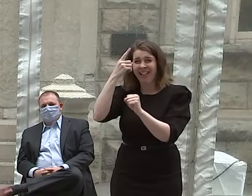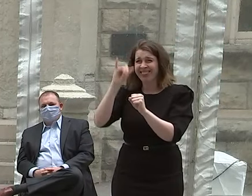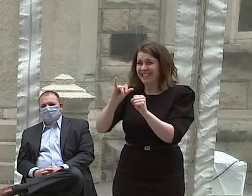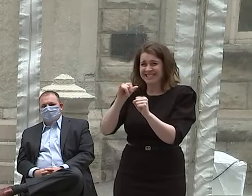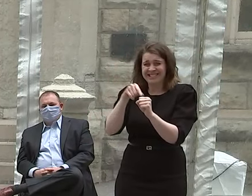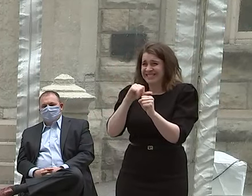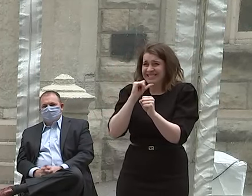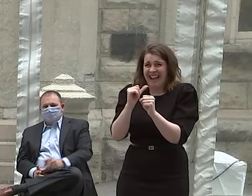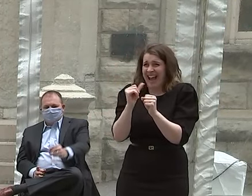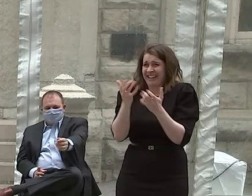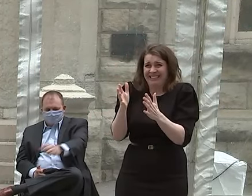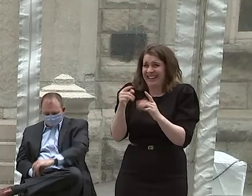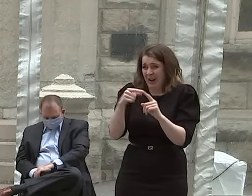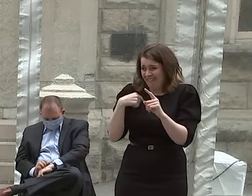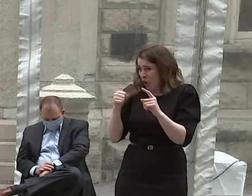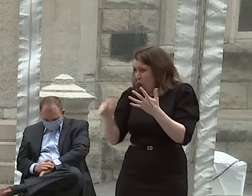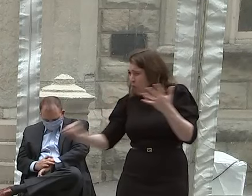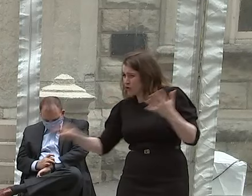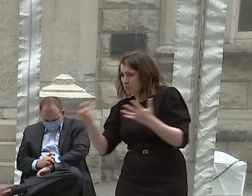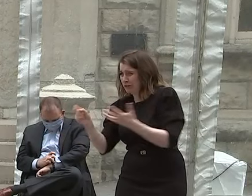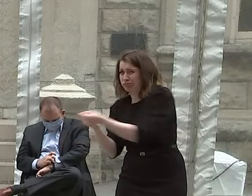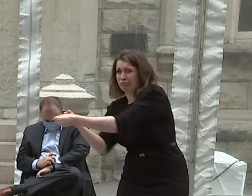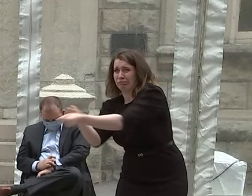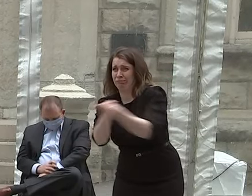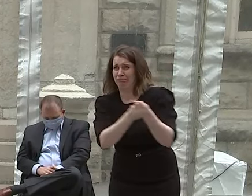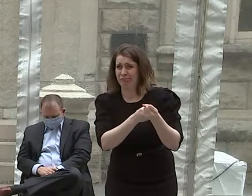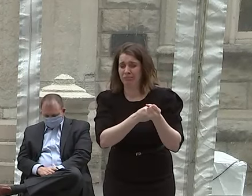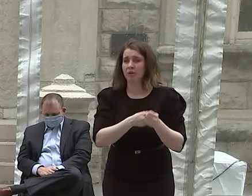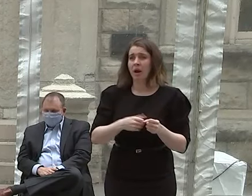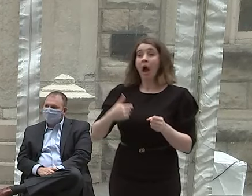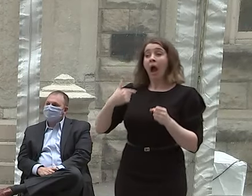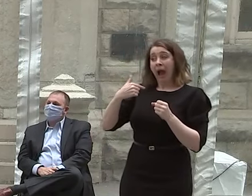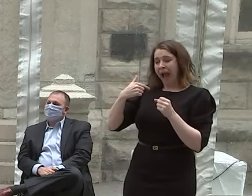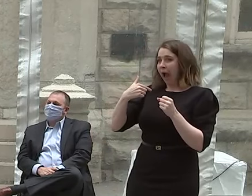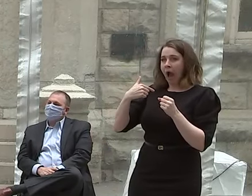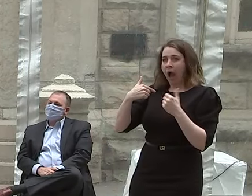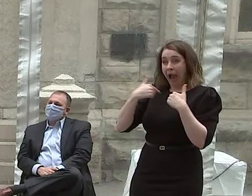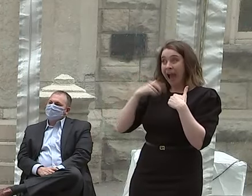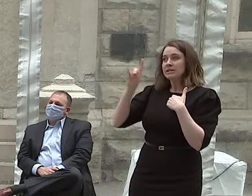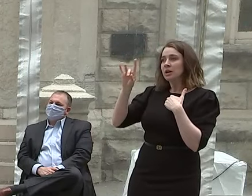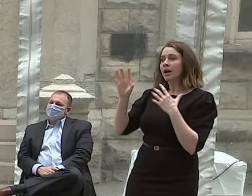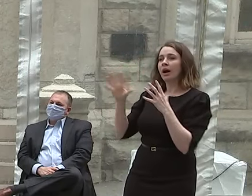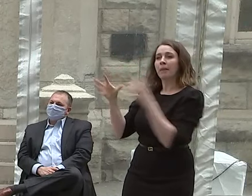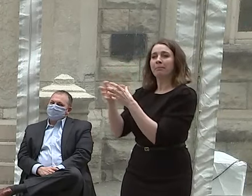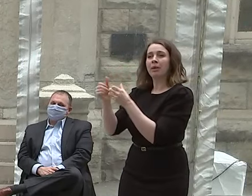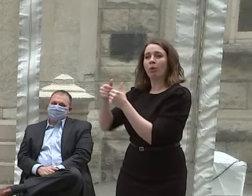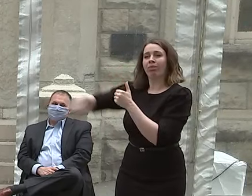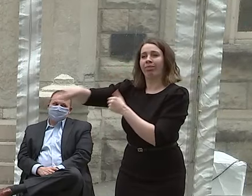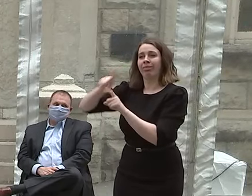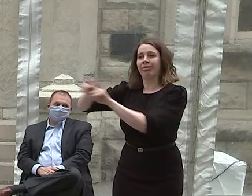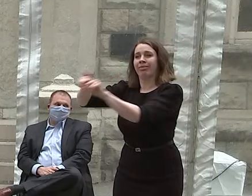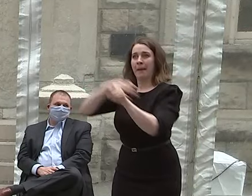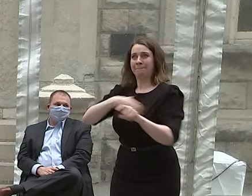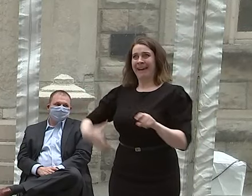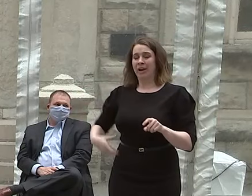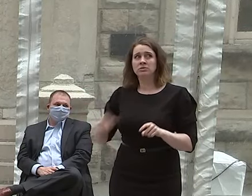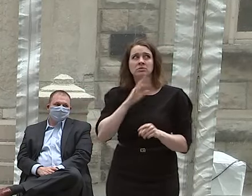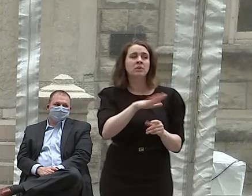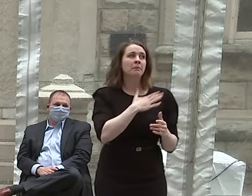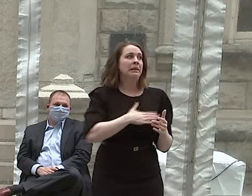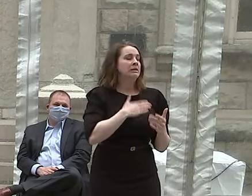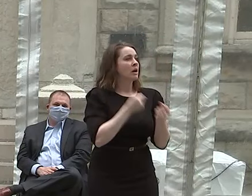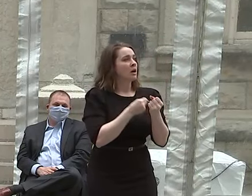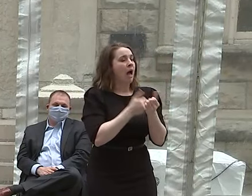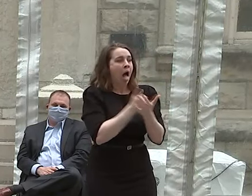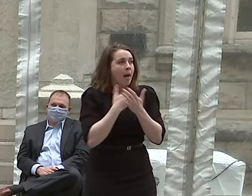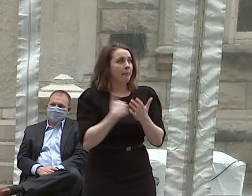I joined literally a chorus, a tabernacle of mayors who are saying, you've got to help us replace